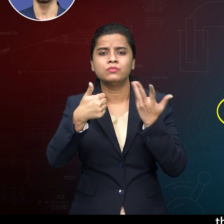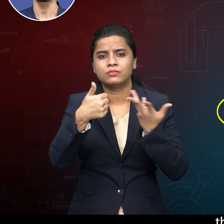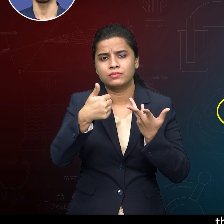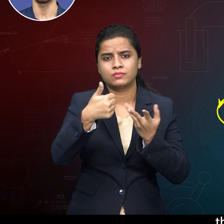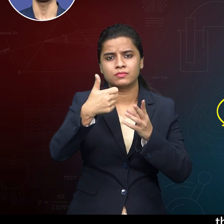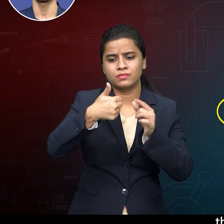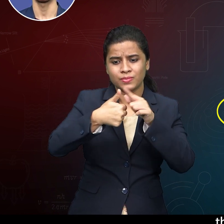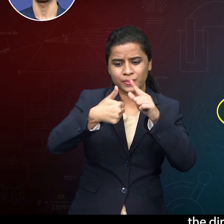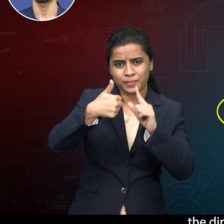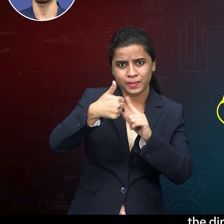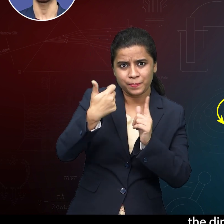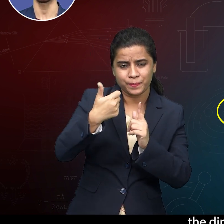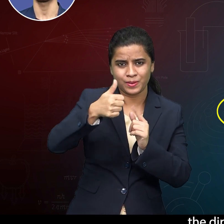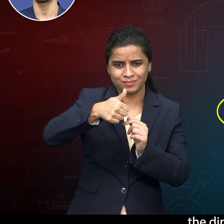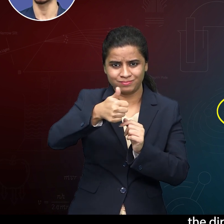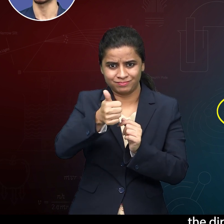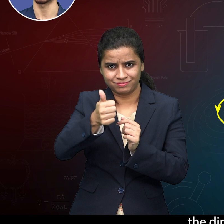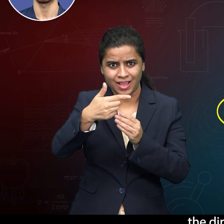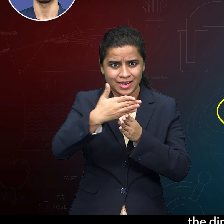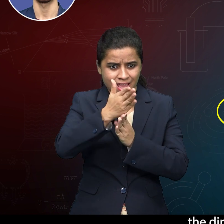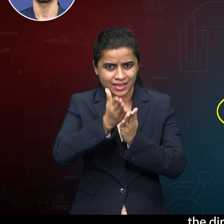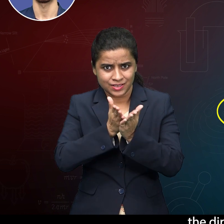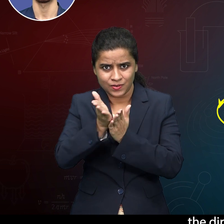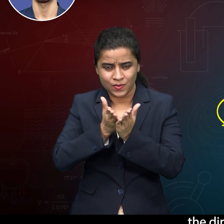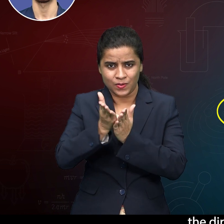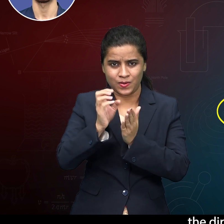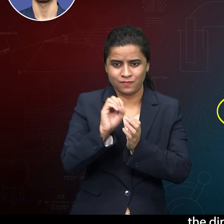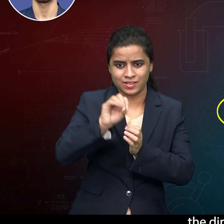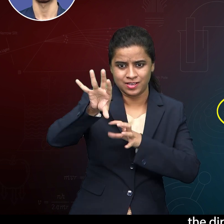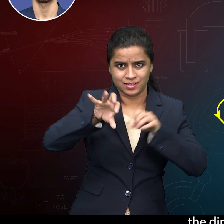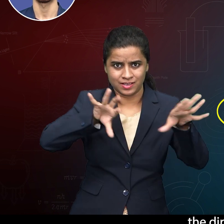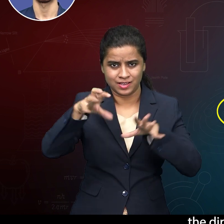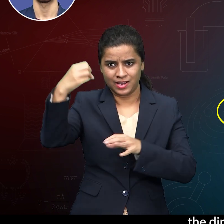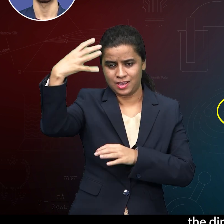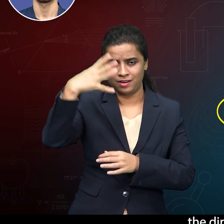the thumb points the direction of the current.